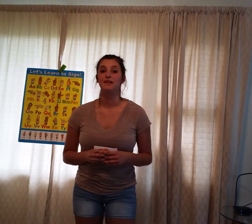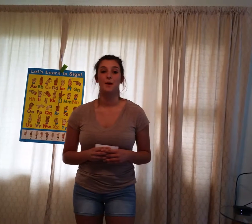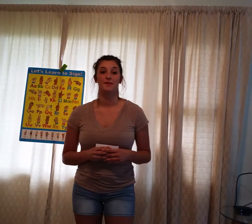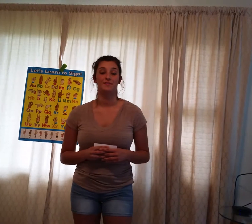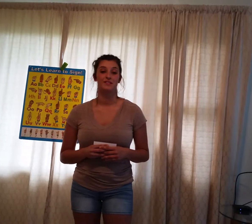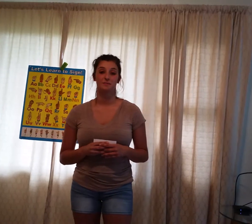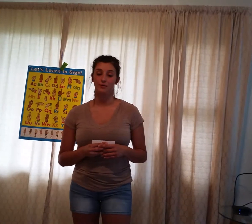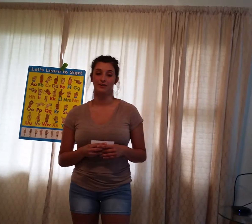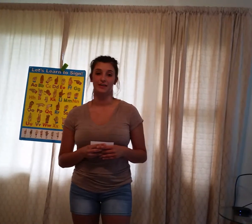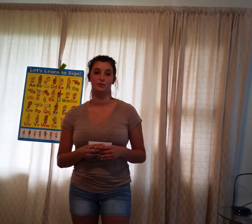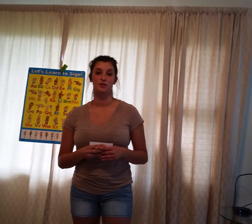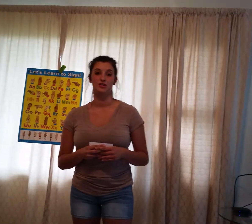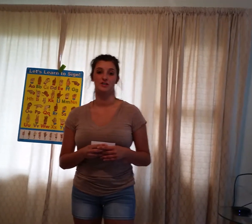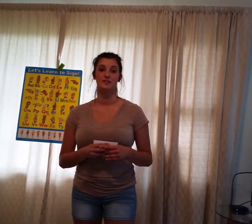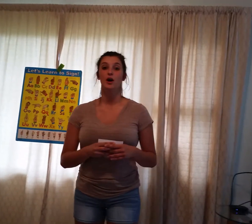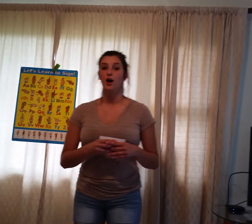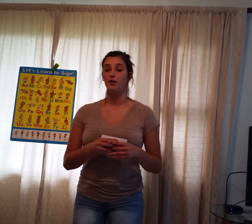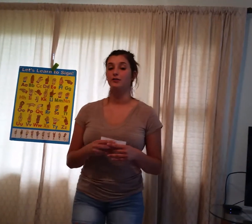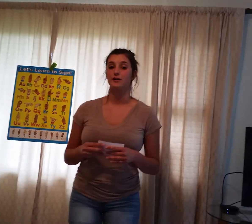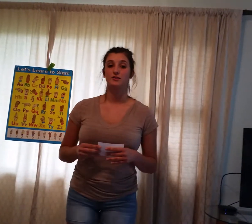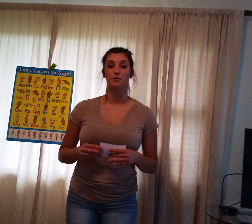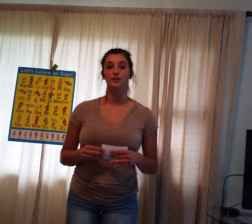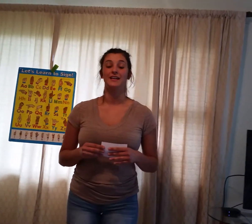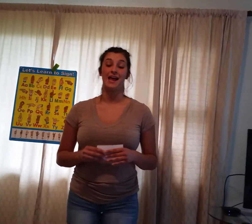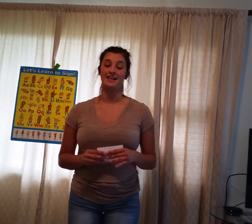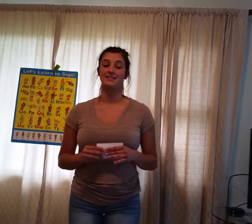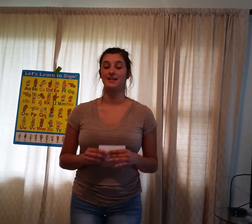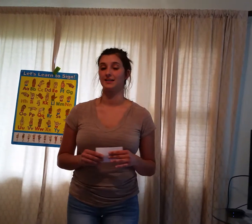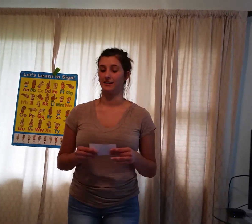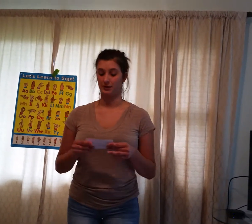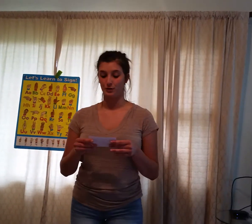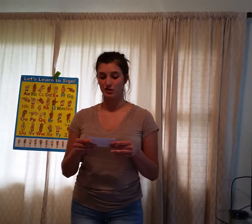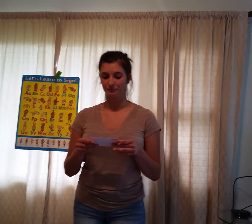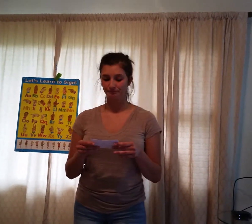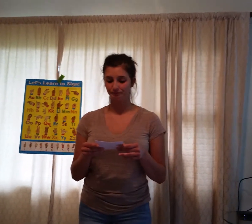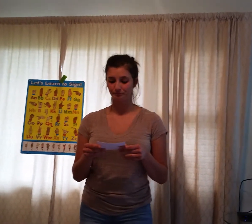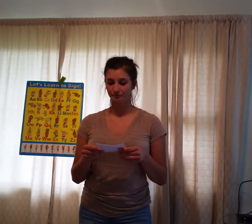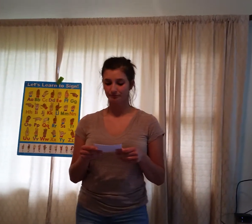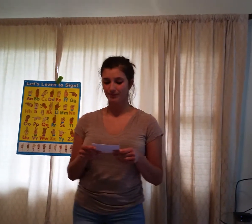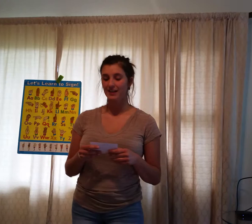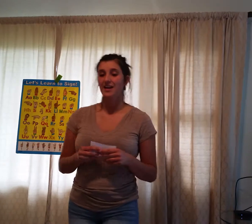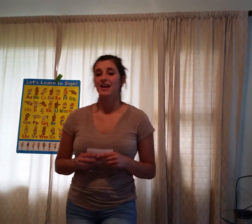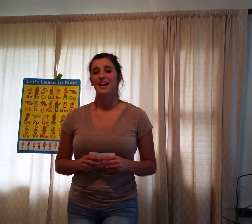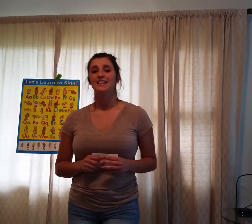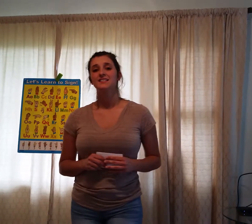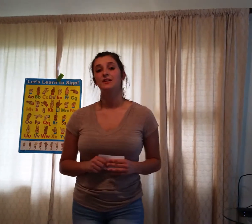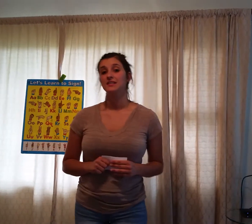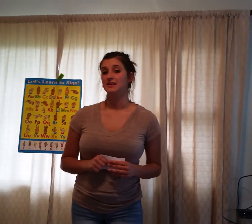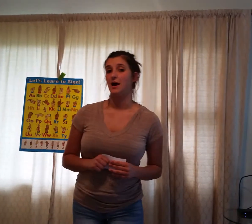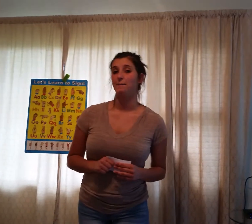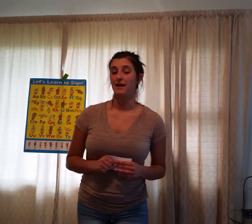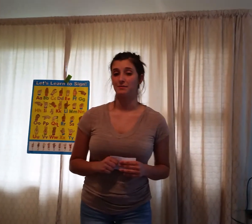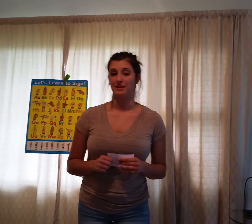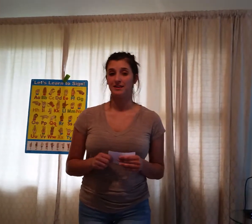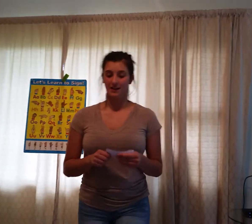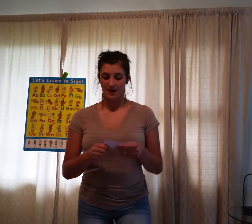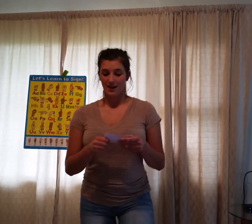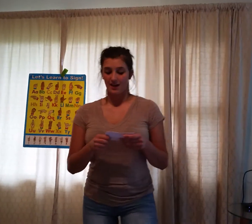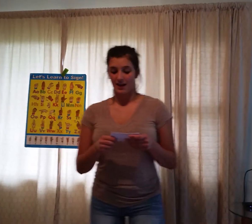up even spoken languages all across the world and any signed language. ASL is not miming and